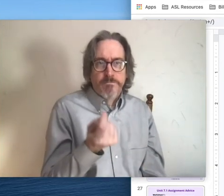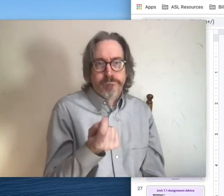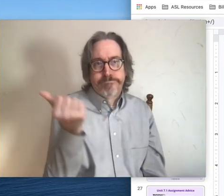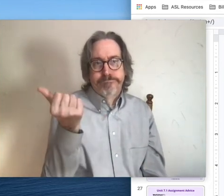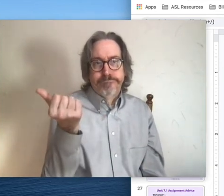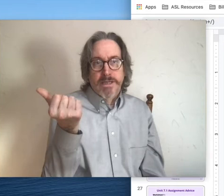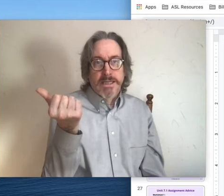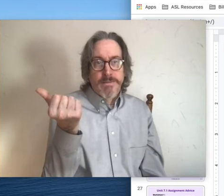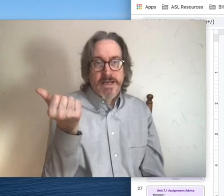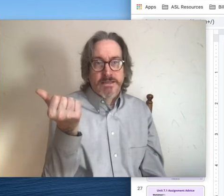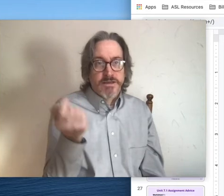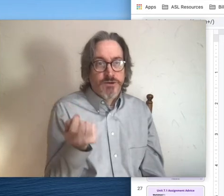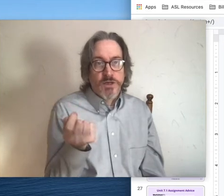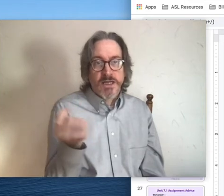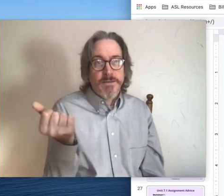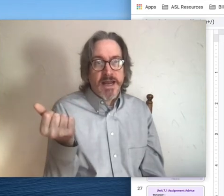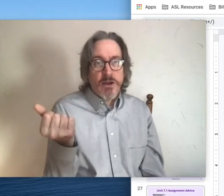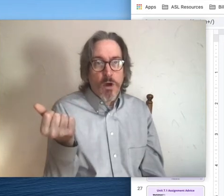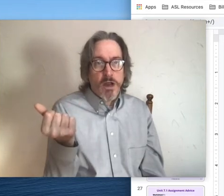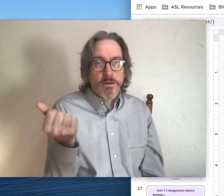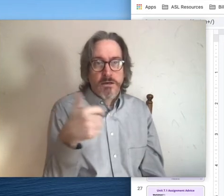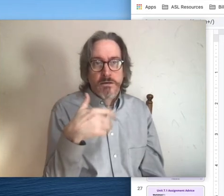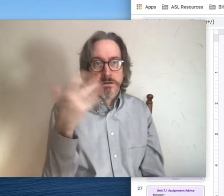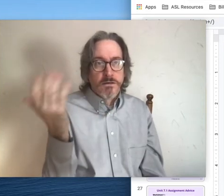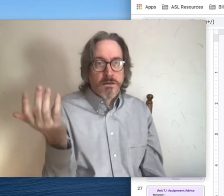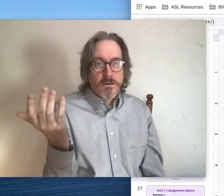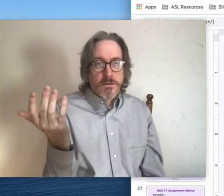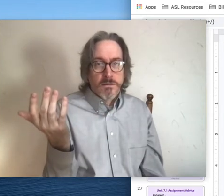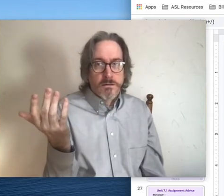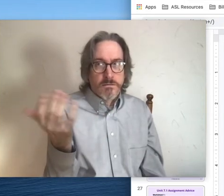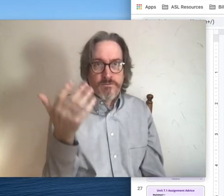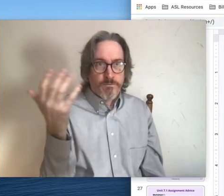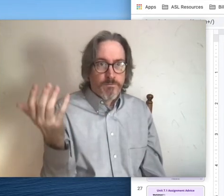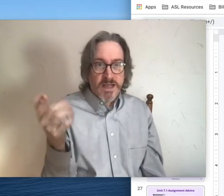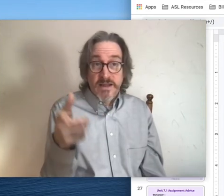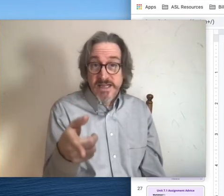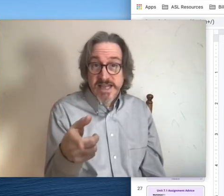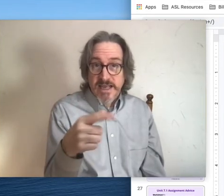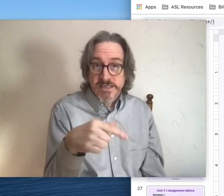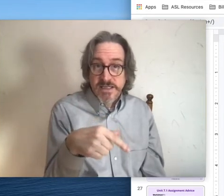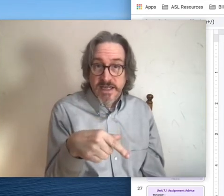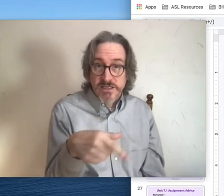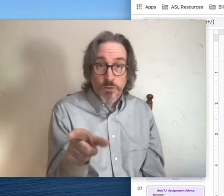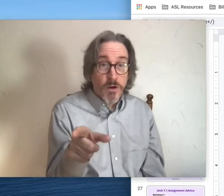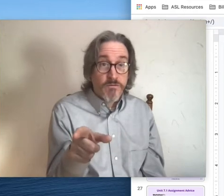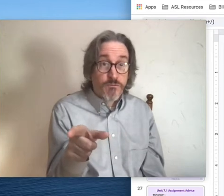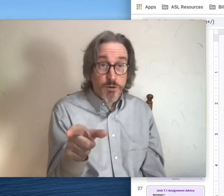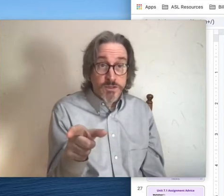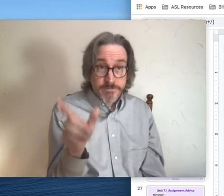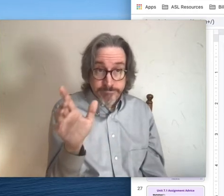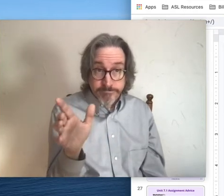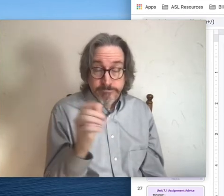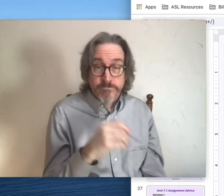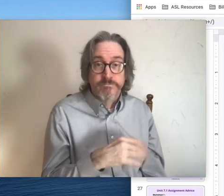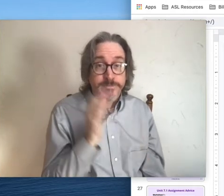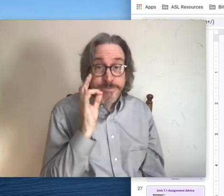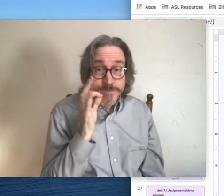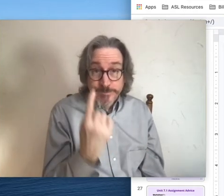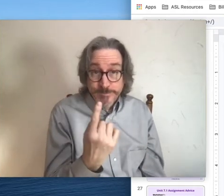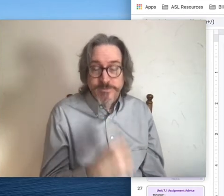and eliminate. If you could eliminate one, in this case, it's one fruit.